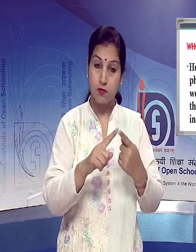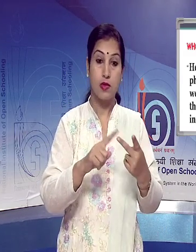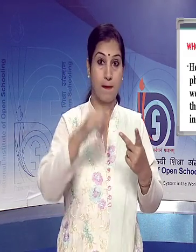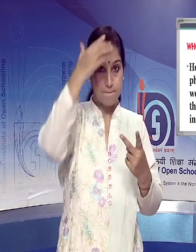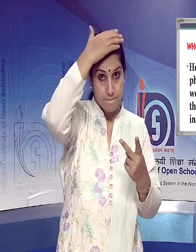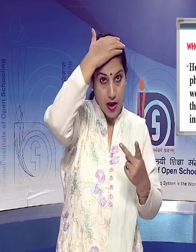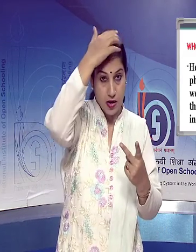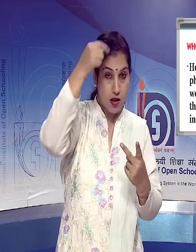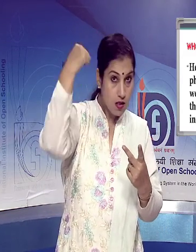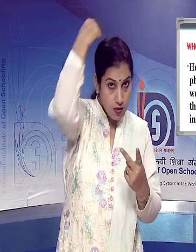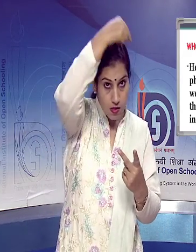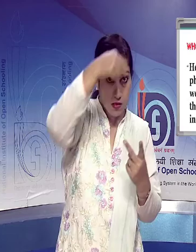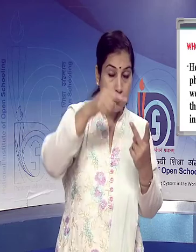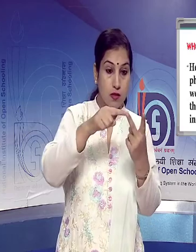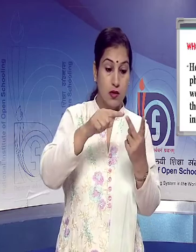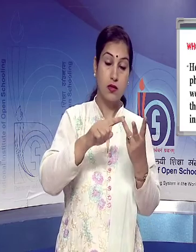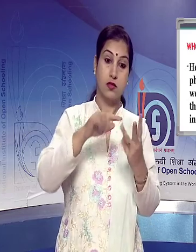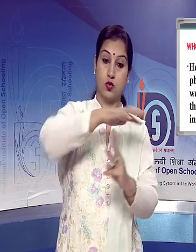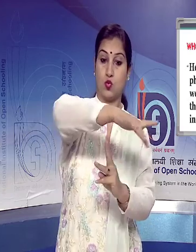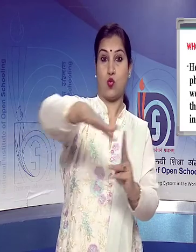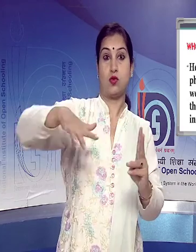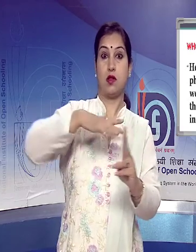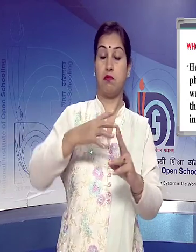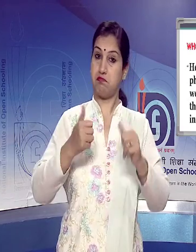mental, and social well-being,